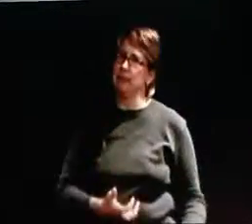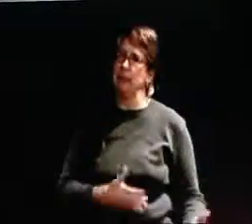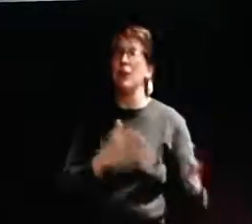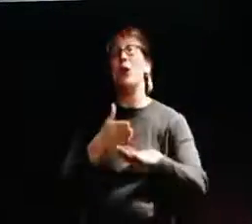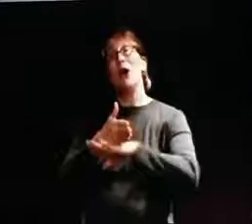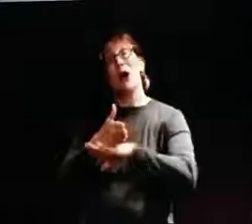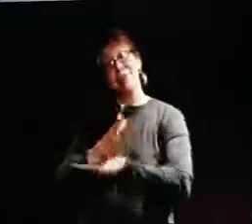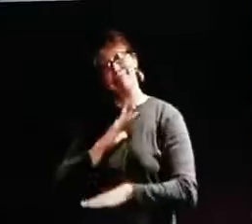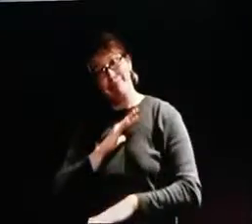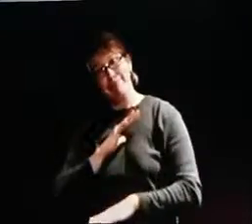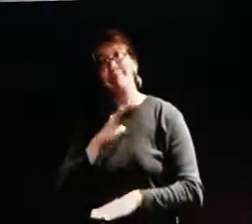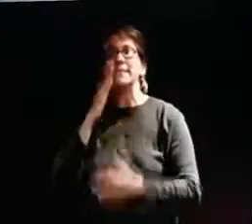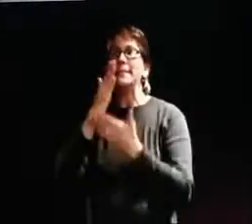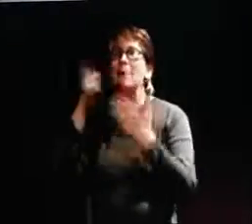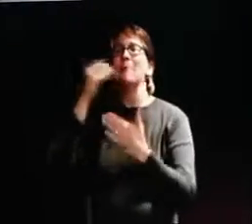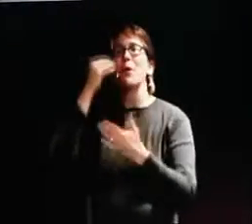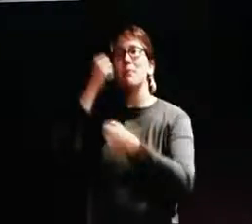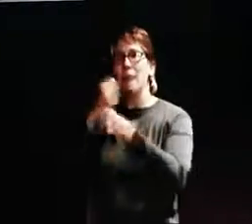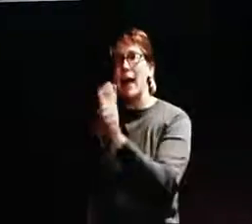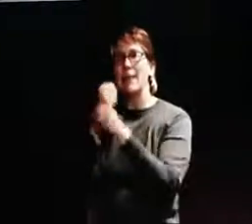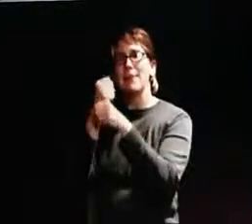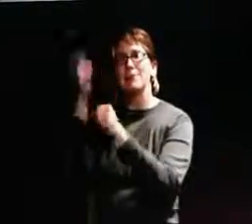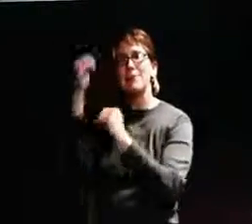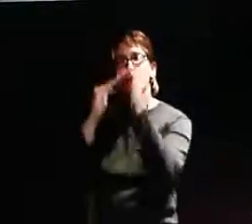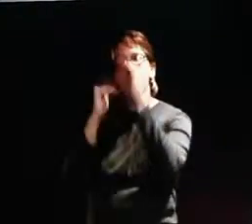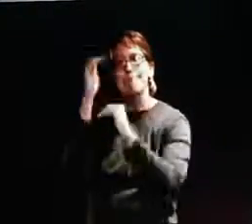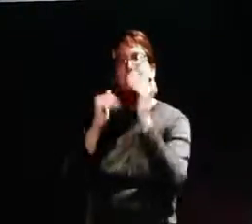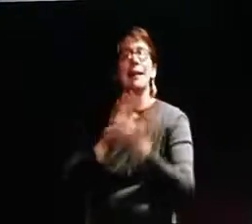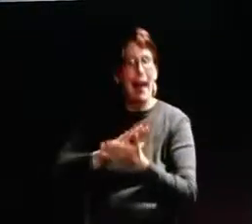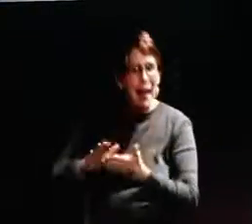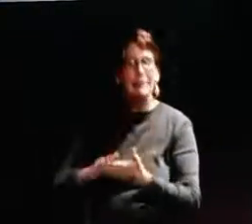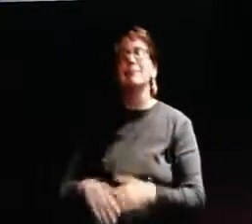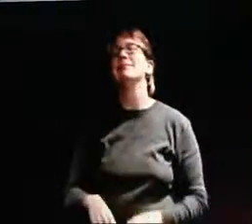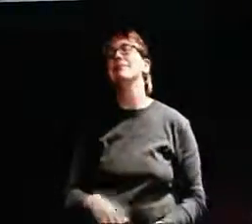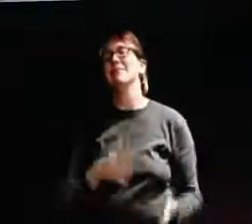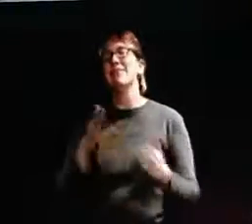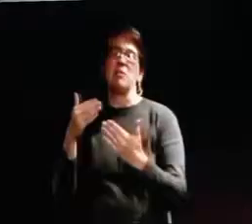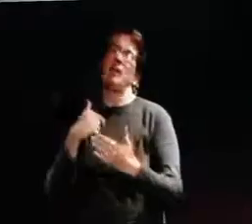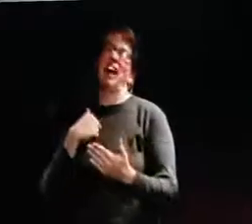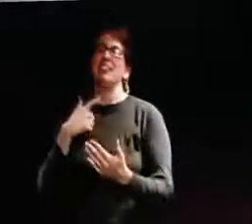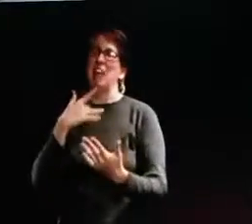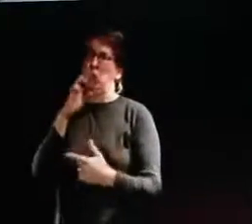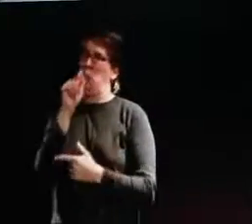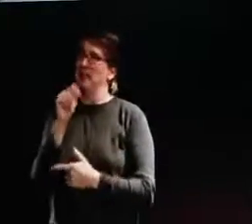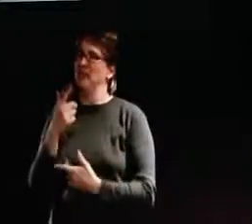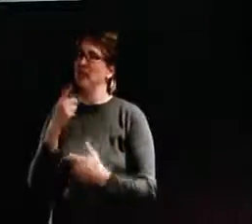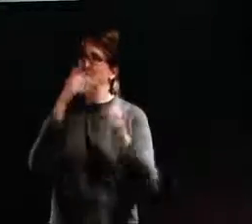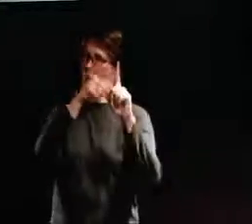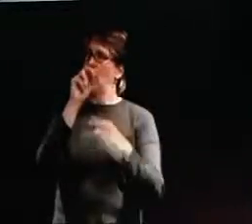It's just too heavy to carry. The wood ones are nice, and I've seen some families who actually build and make their own